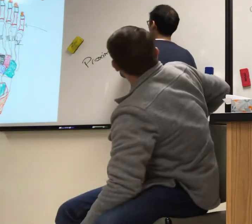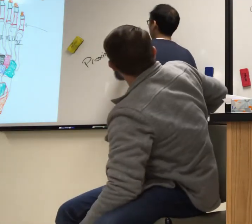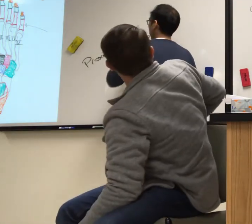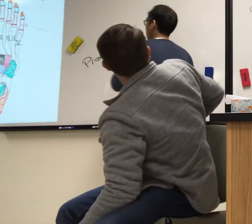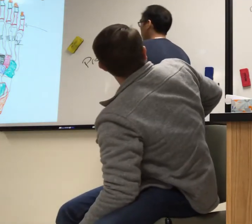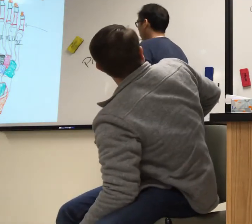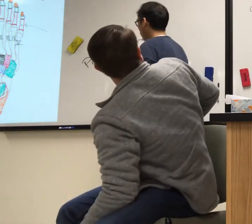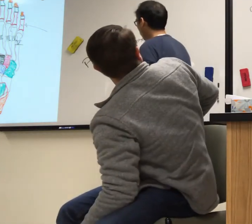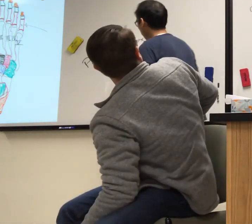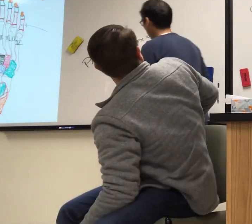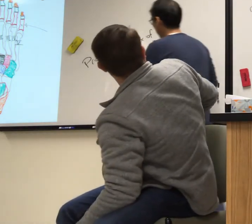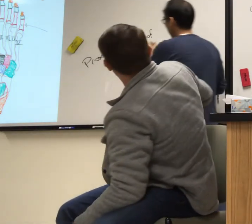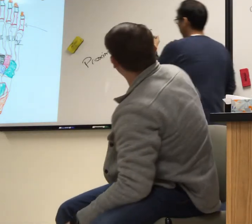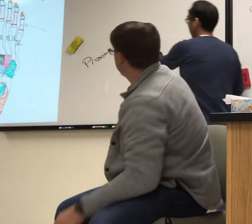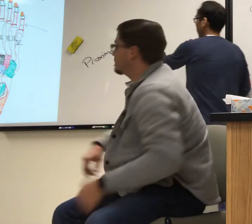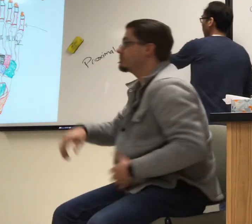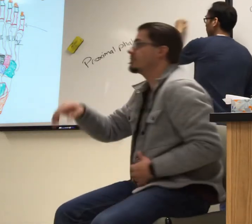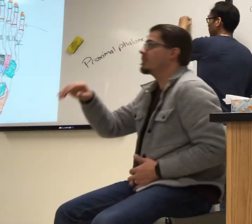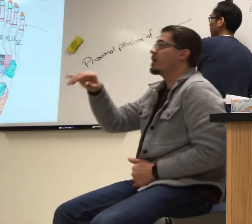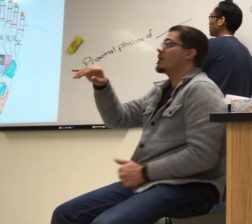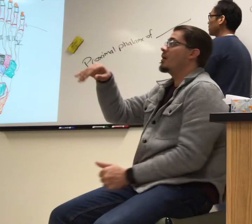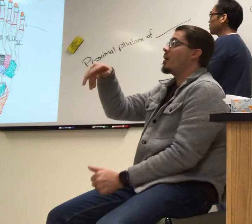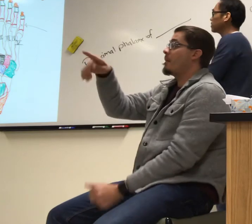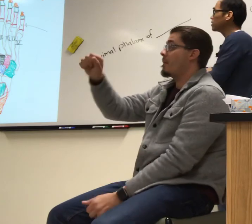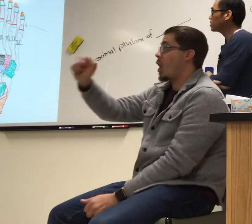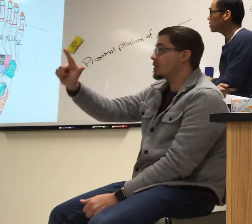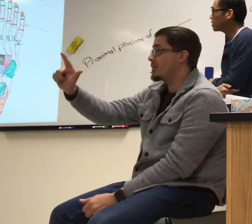Of what? Fill in the blank.